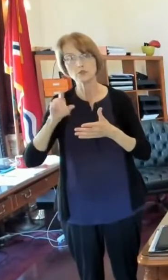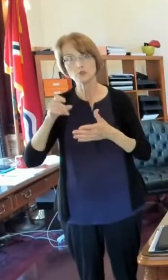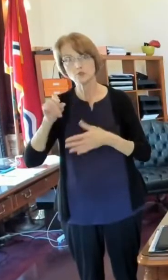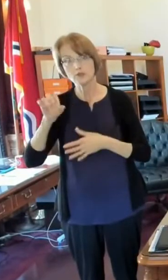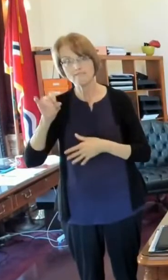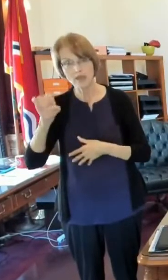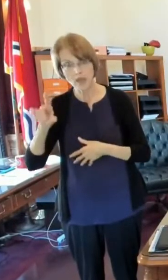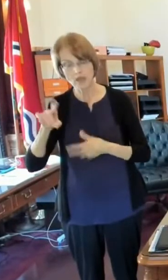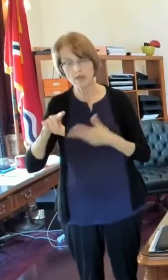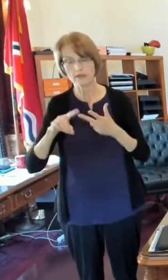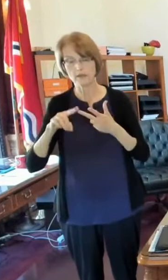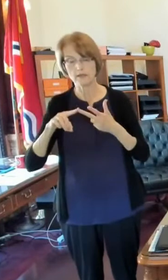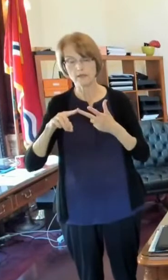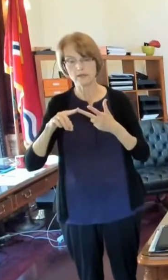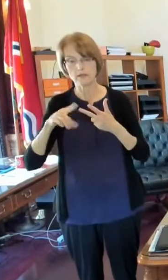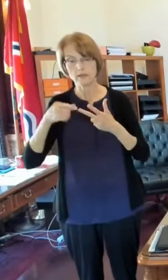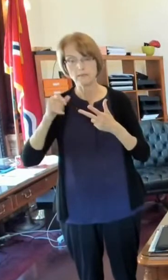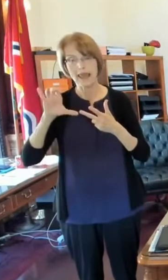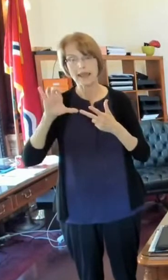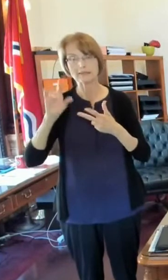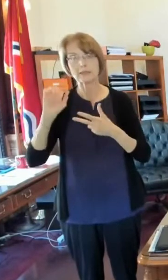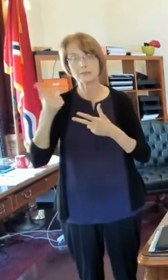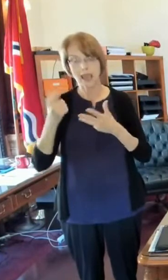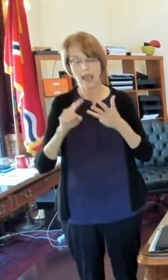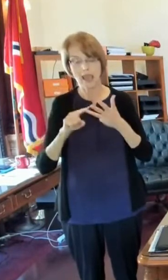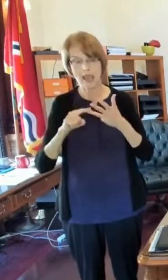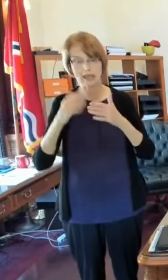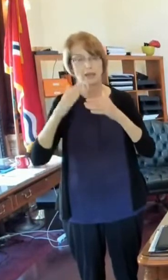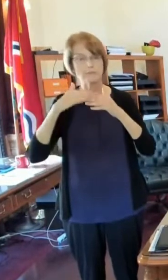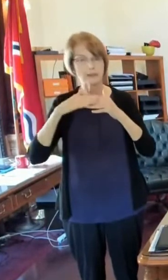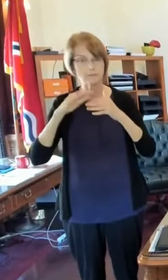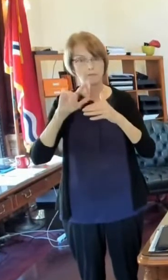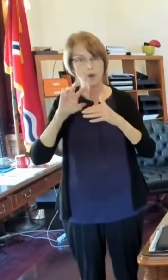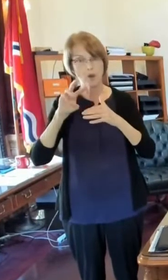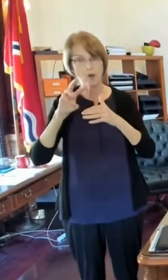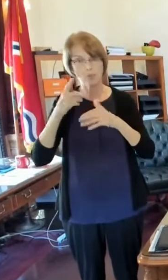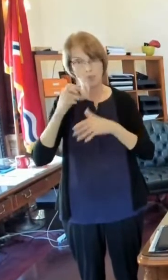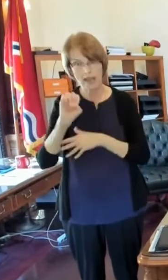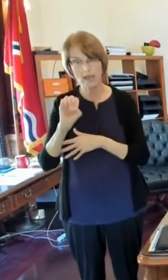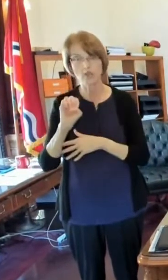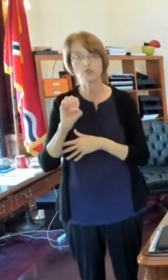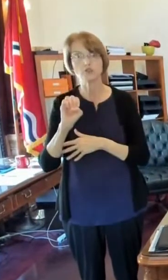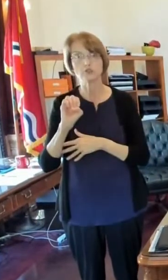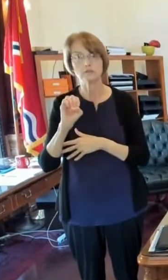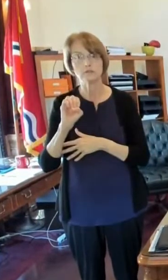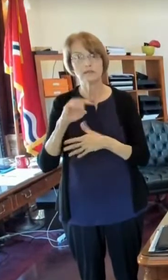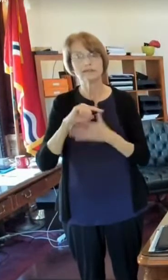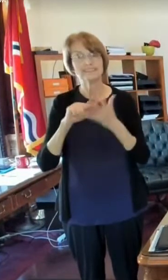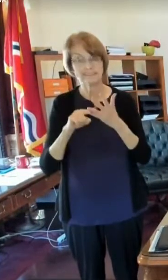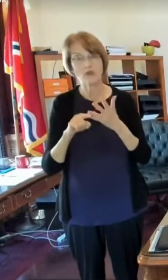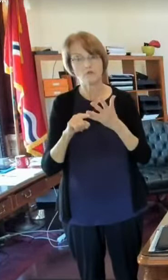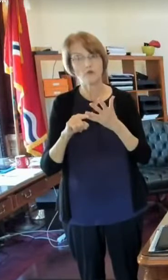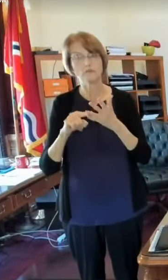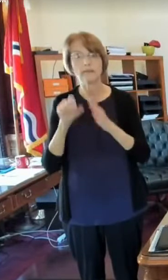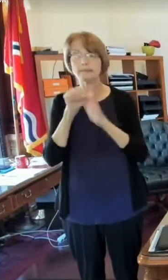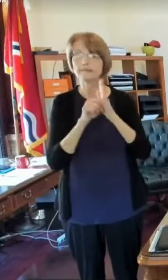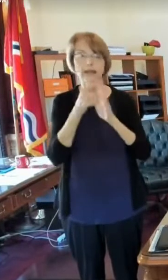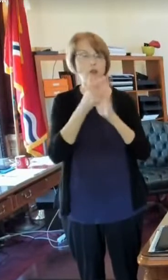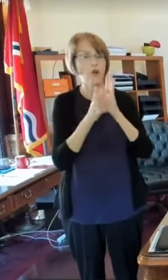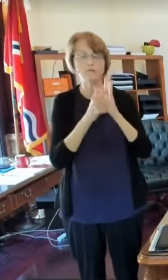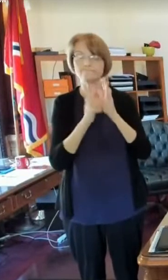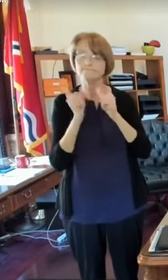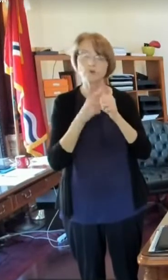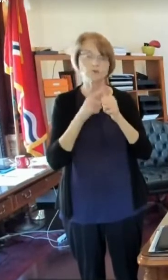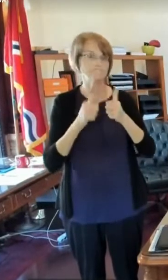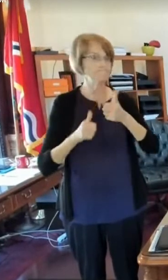Plastic bags. Minimum wage. Minimum wage. So, unfortunately,